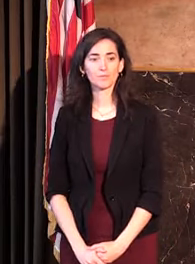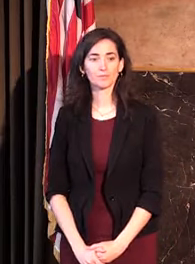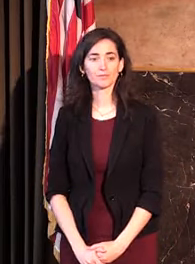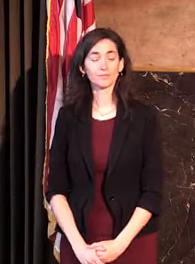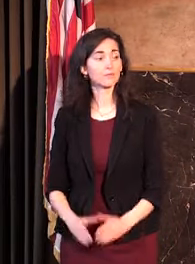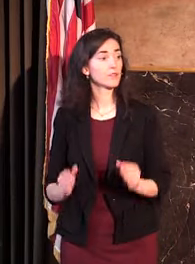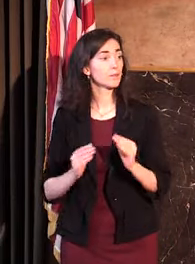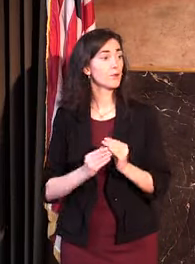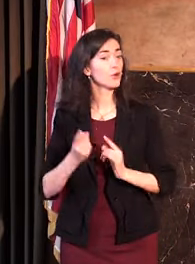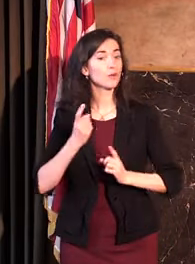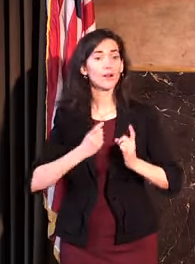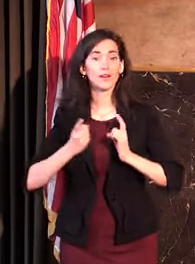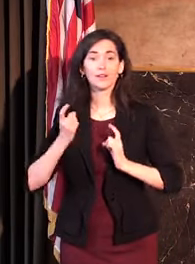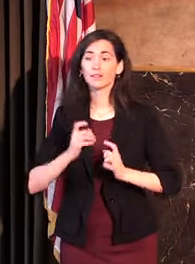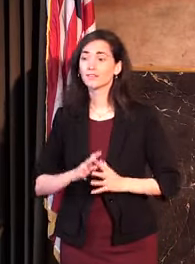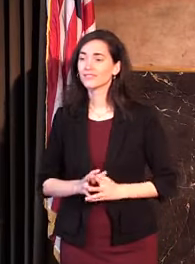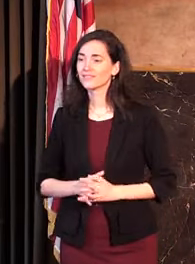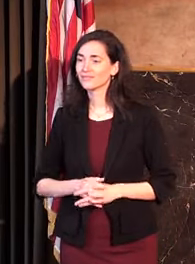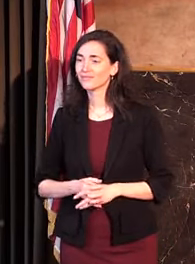Any other questions?